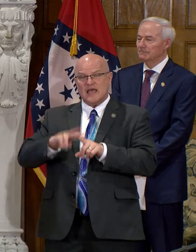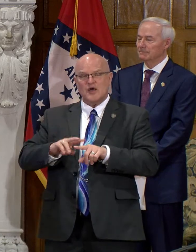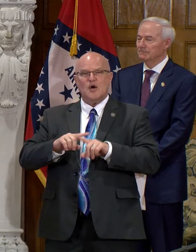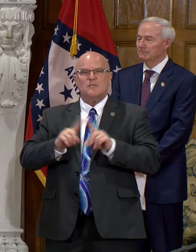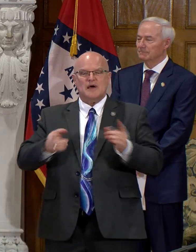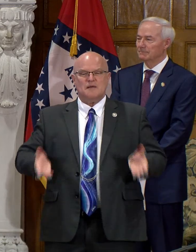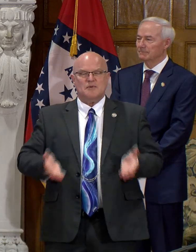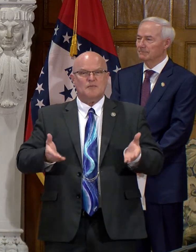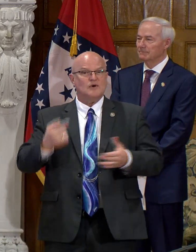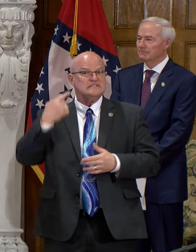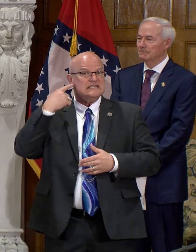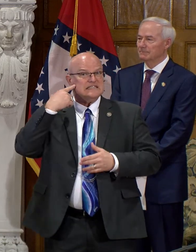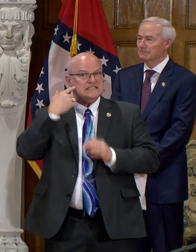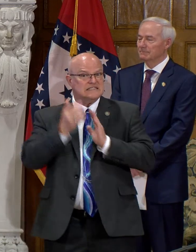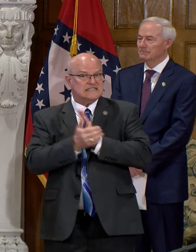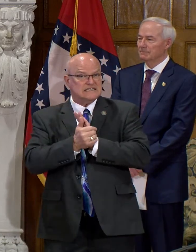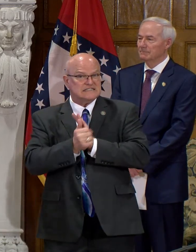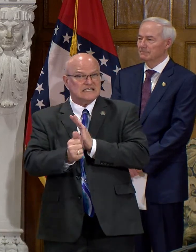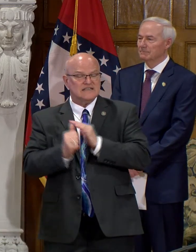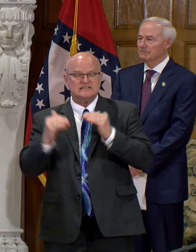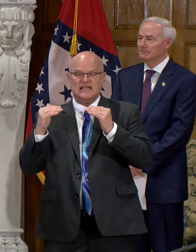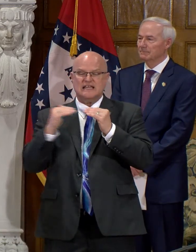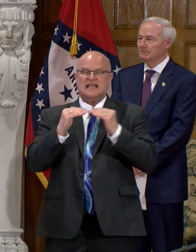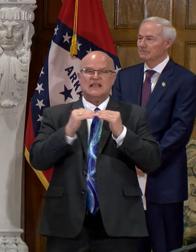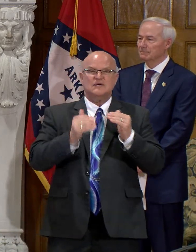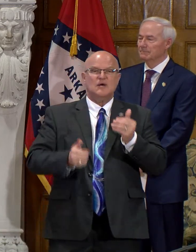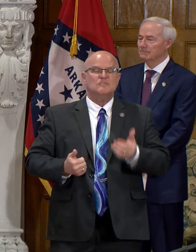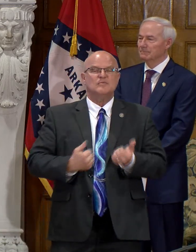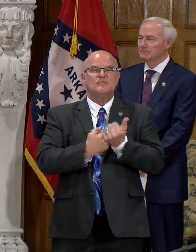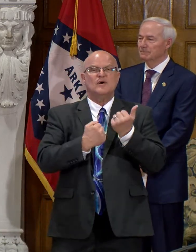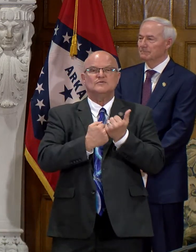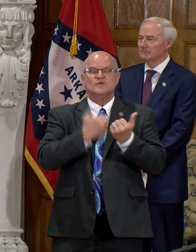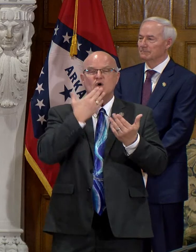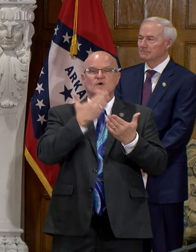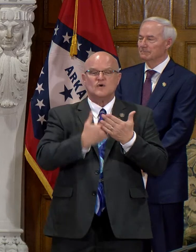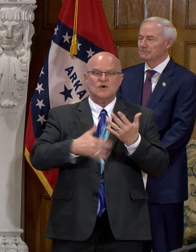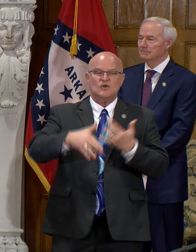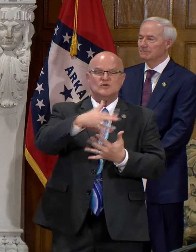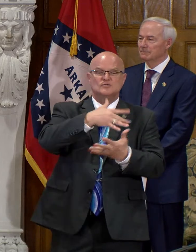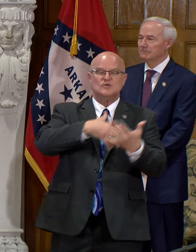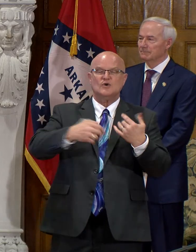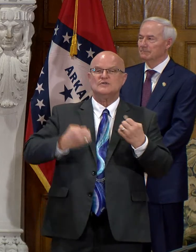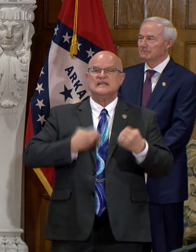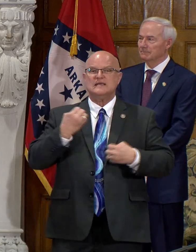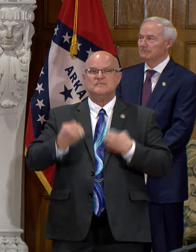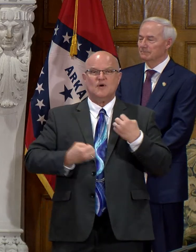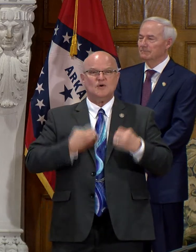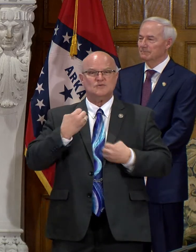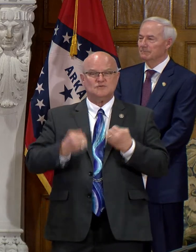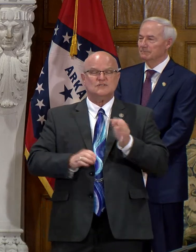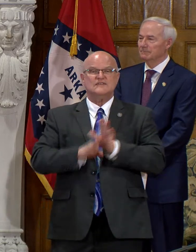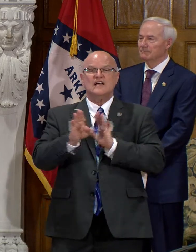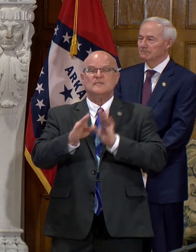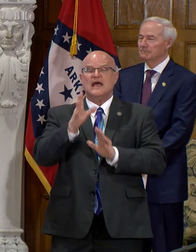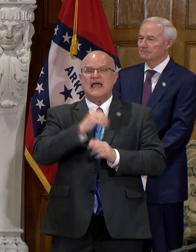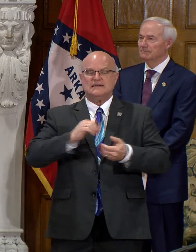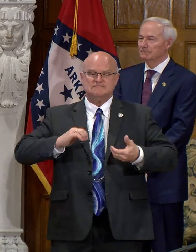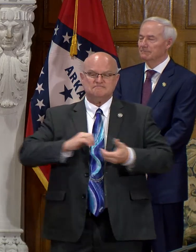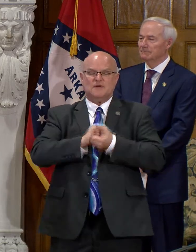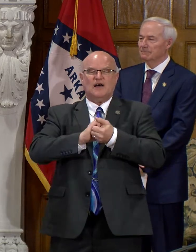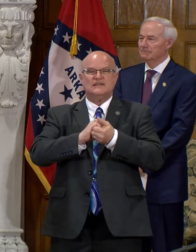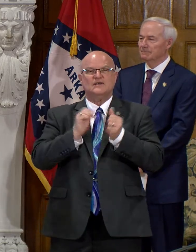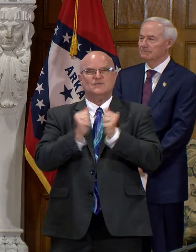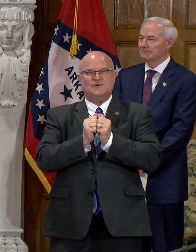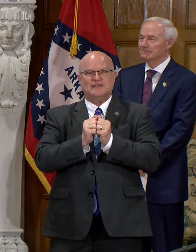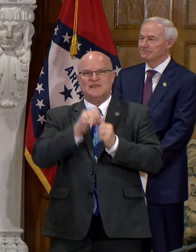but it promotes listening skills. It equally promotes good social emotional development and a great bonding time for parents and children. So we're